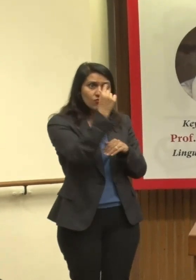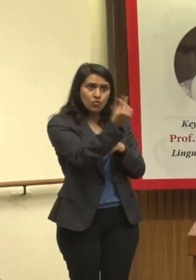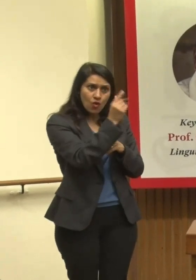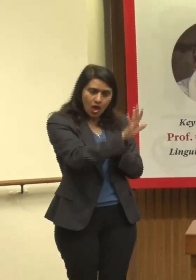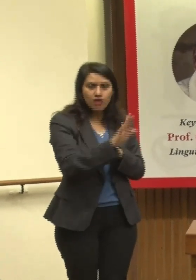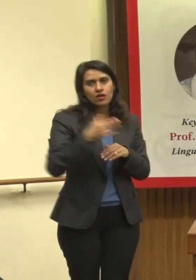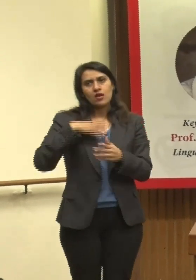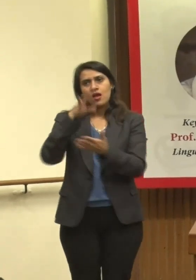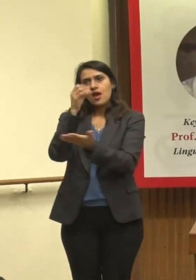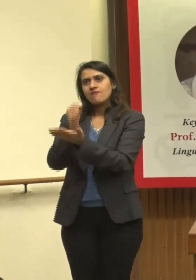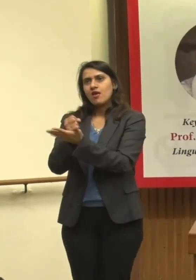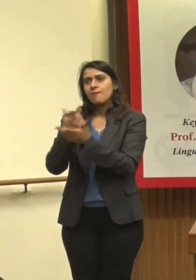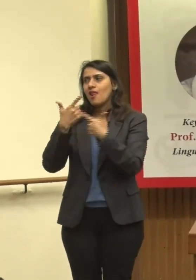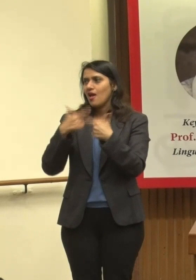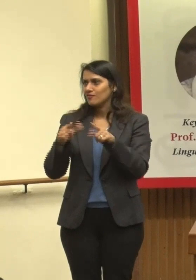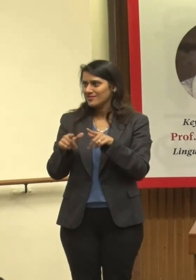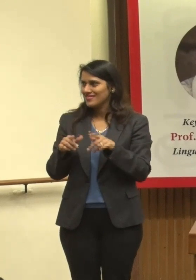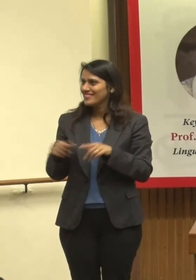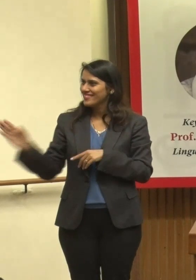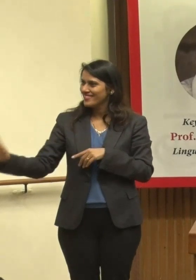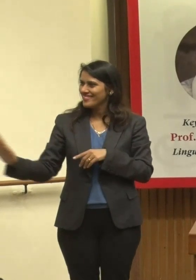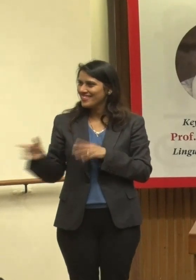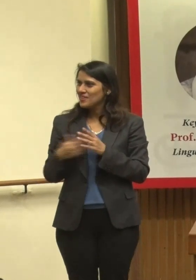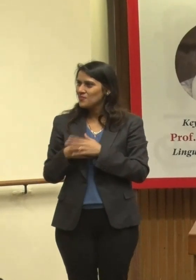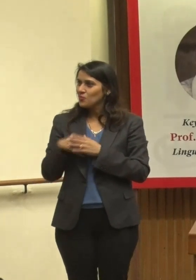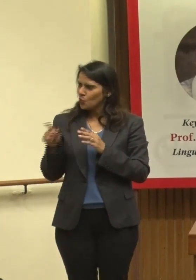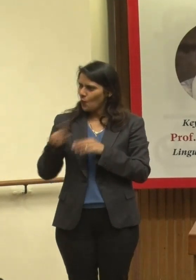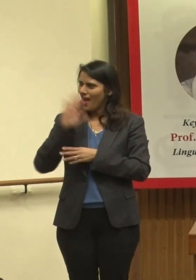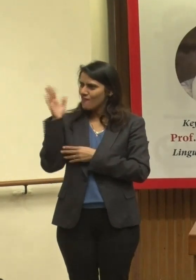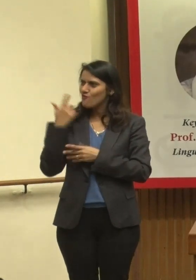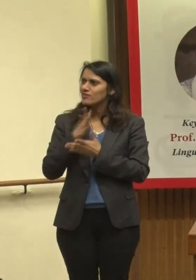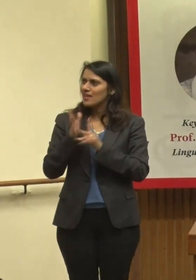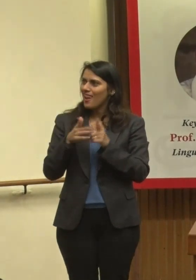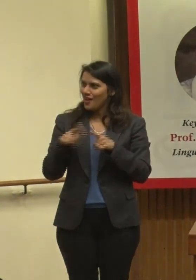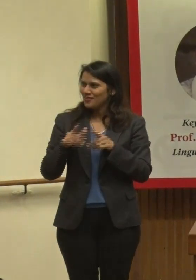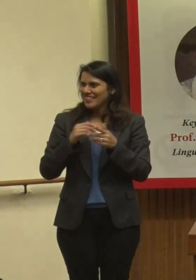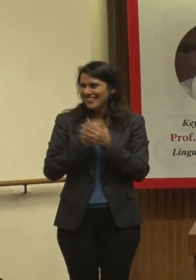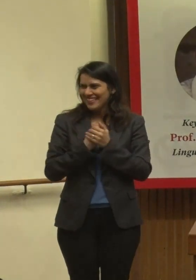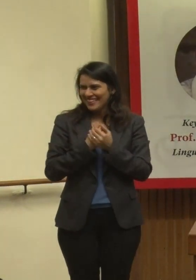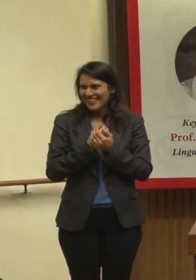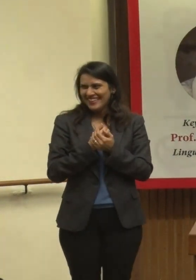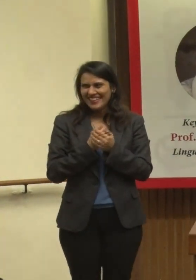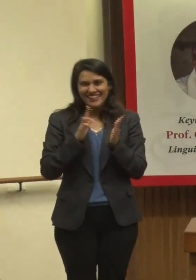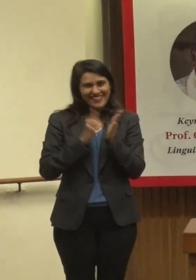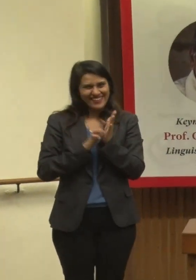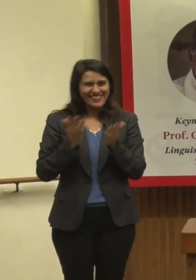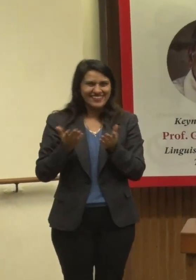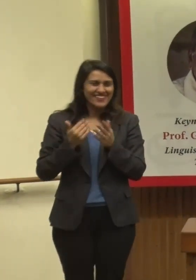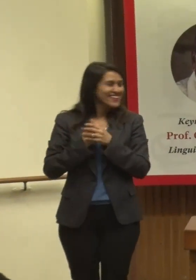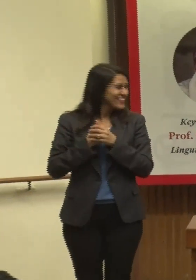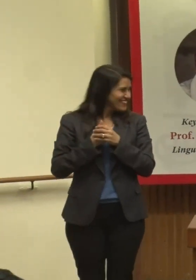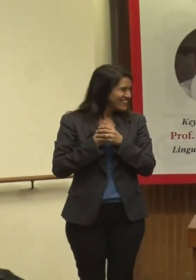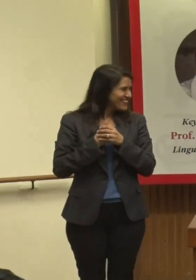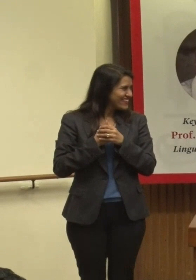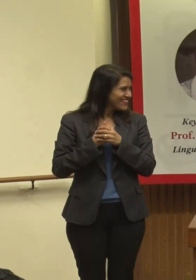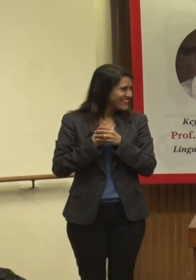If 9,999 speak a language, the Home Ministry says, and